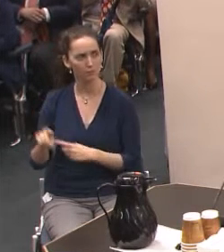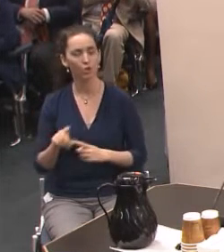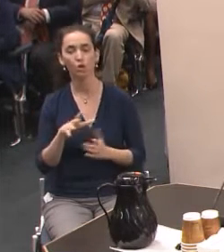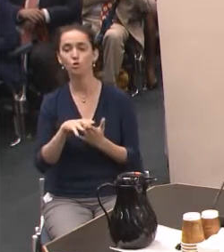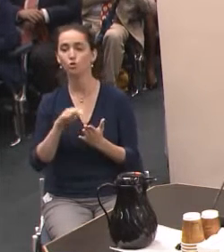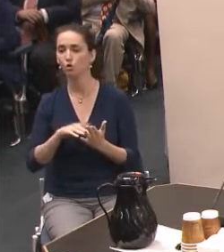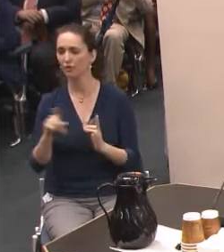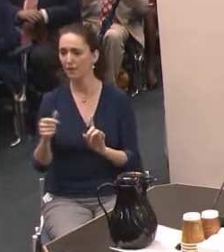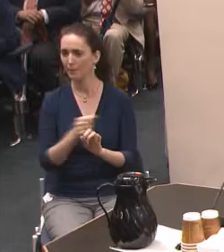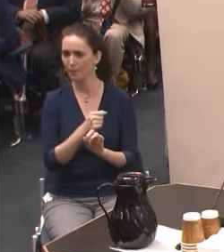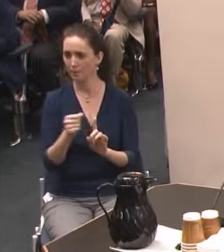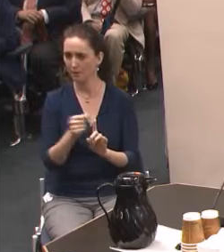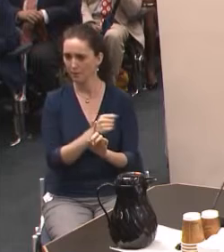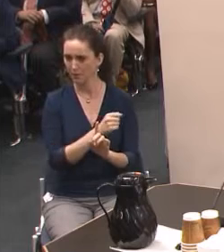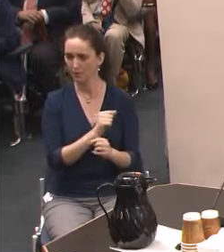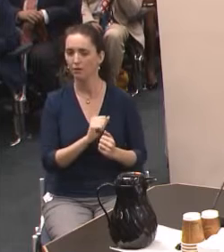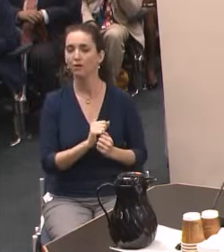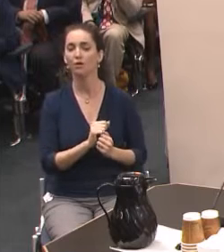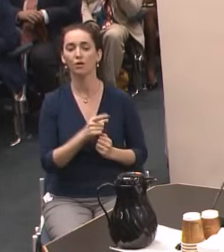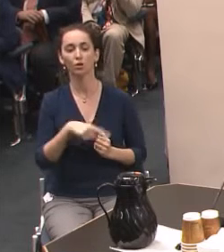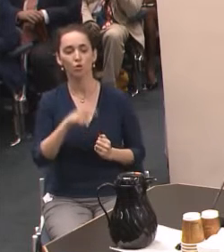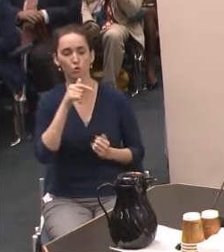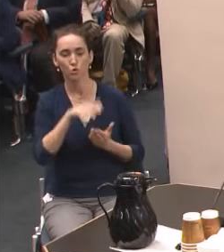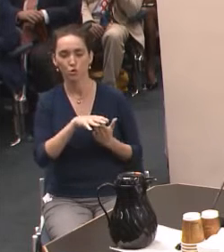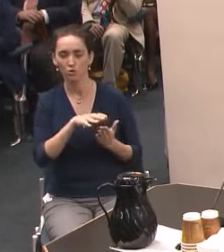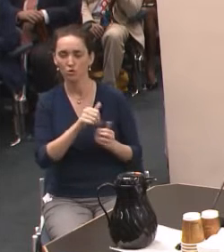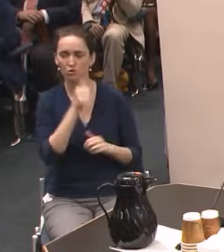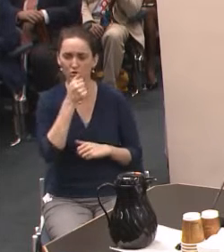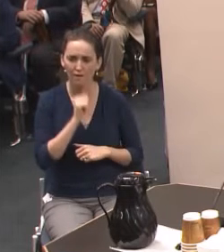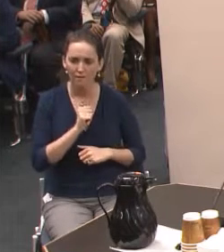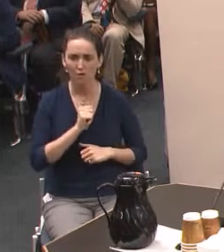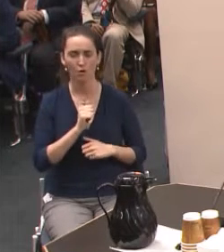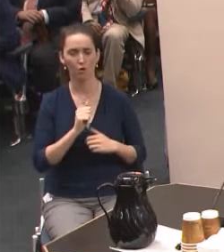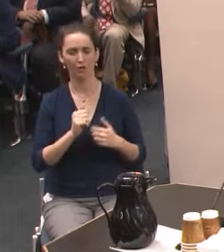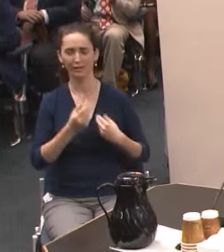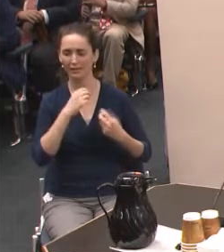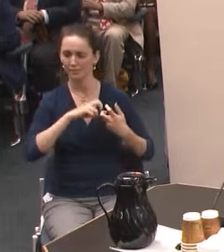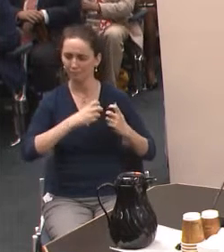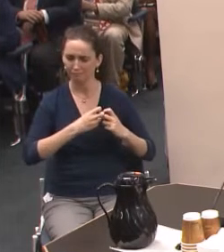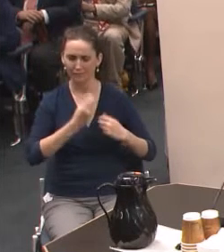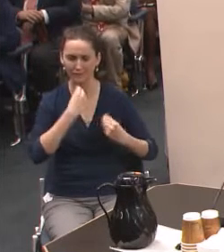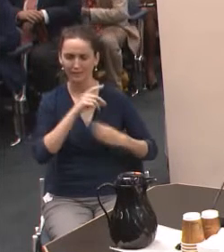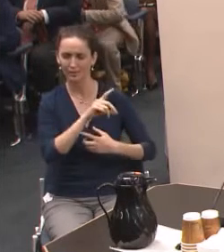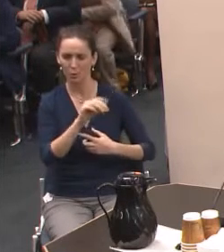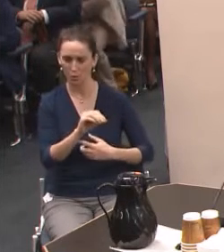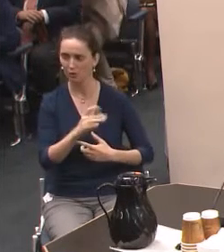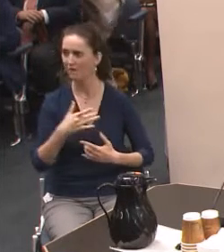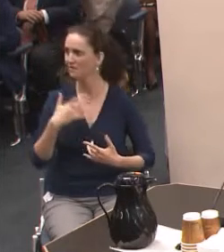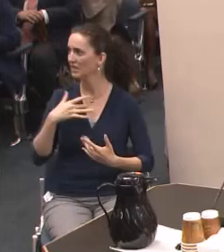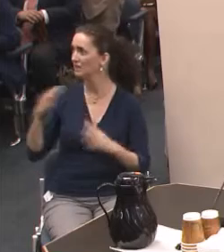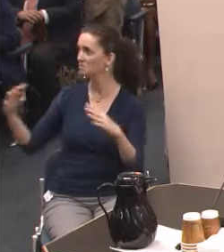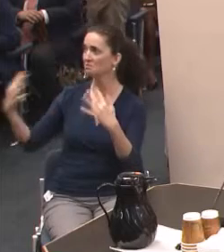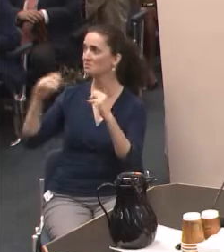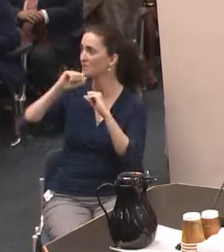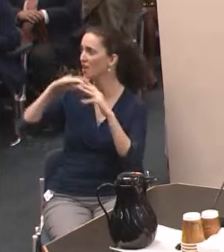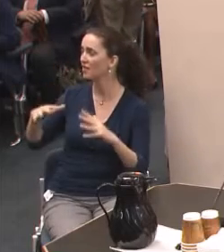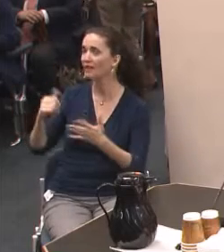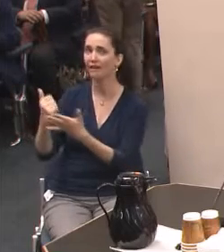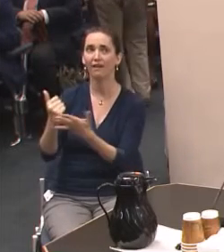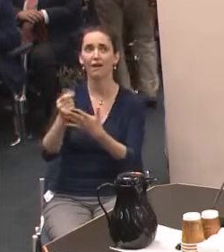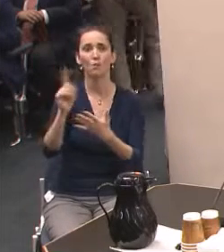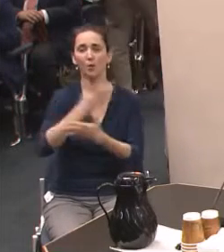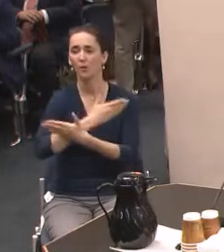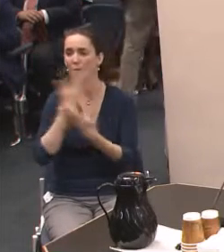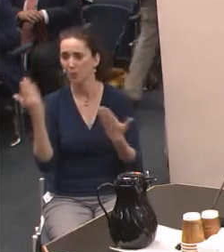Those who suffer in silence with eating disorders already feel unseen and feel like they have nowhere to turn for help, being that not